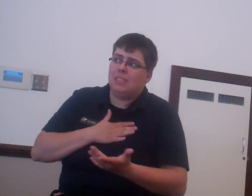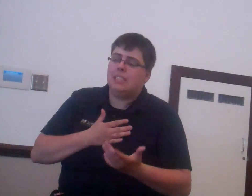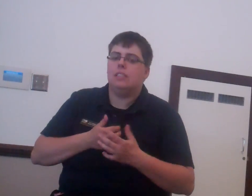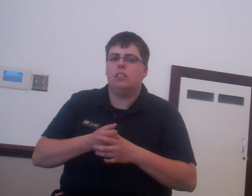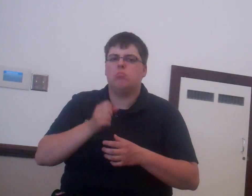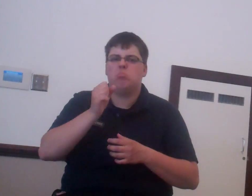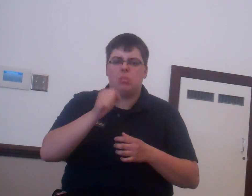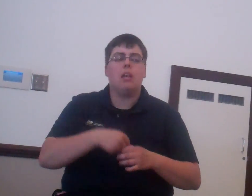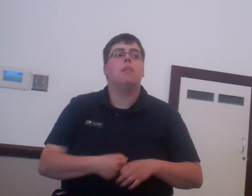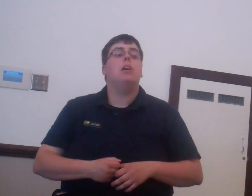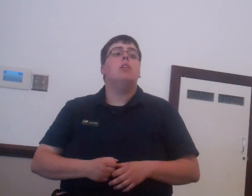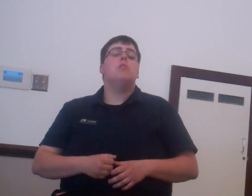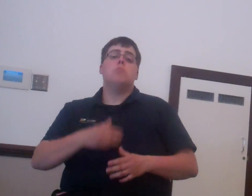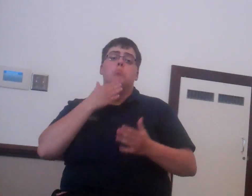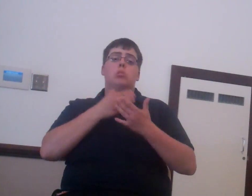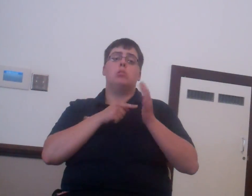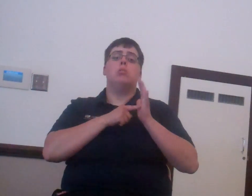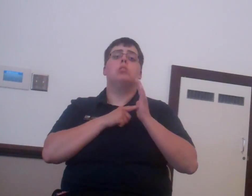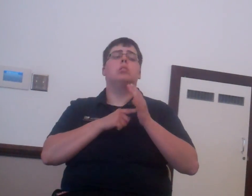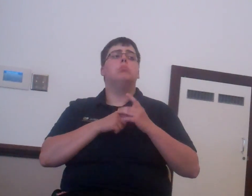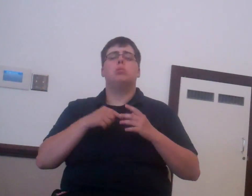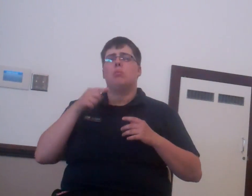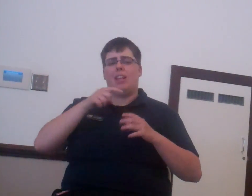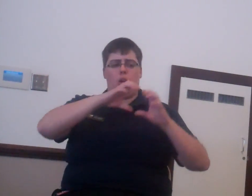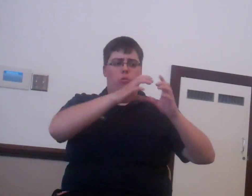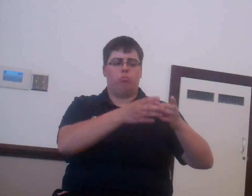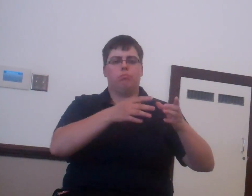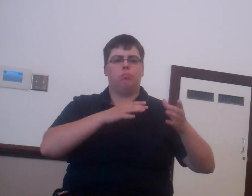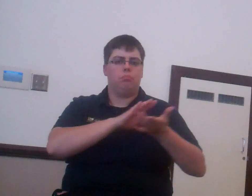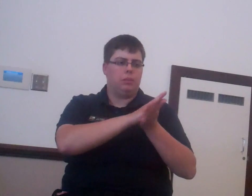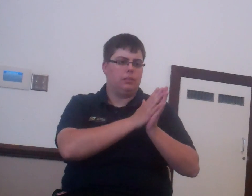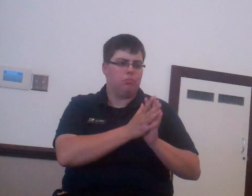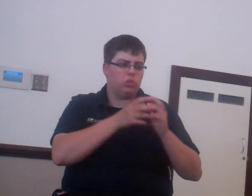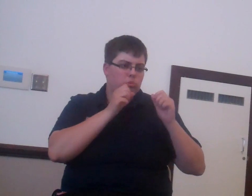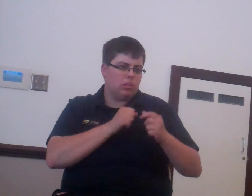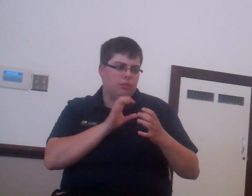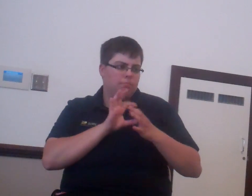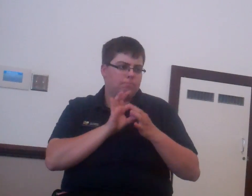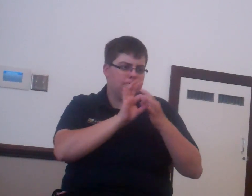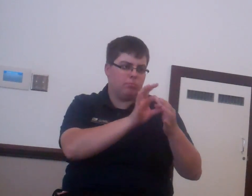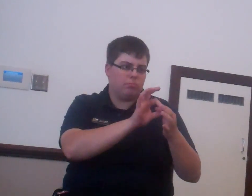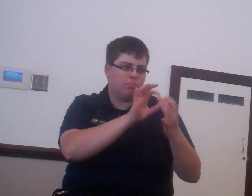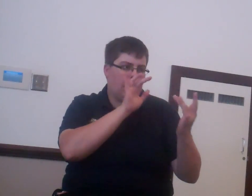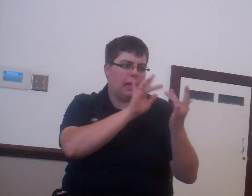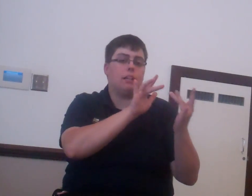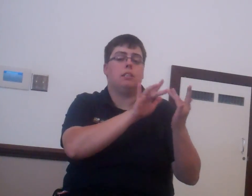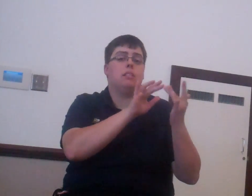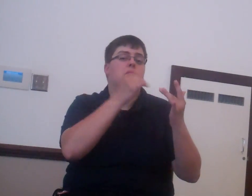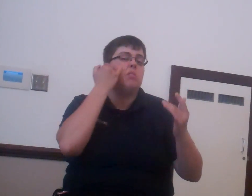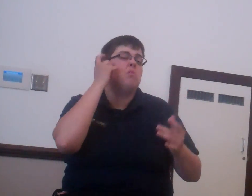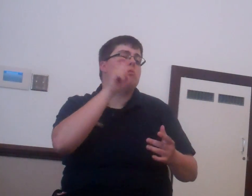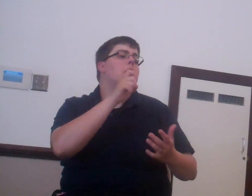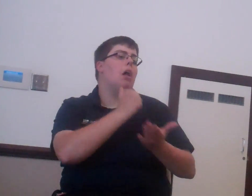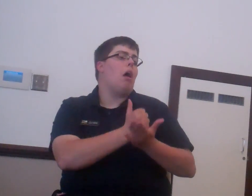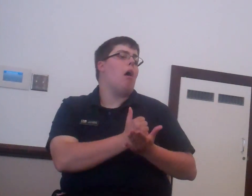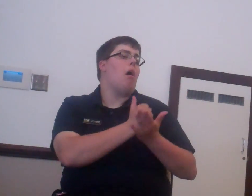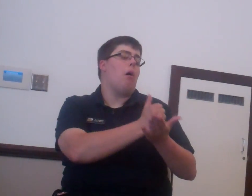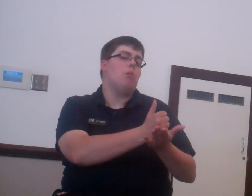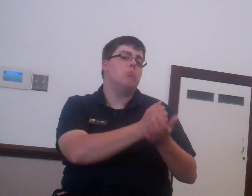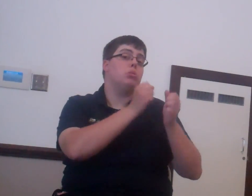you can count on. They see things the way you do. You're in touch with each other often, so you know what's going on, and it's somebody you can rely on.